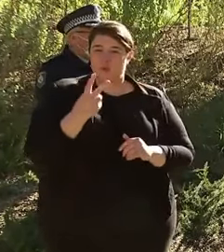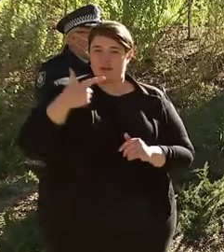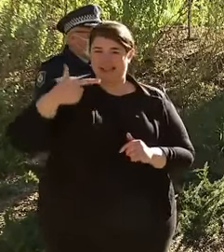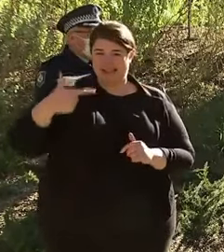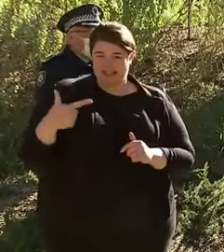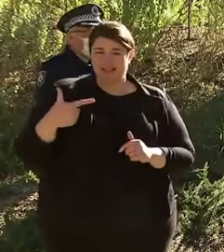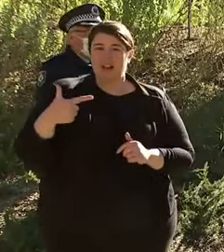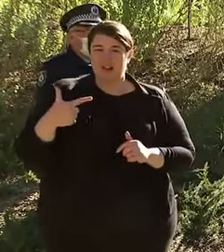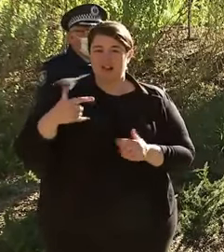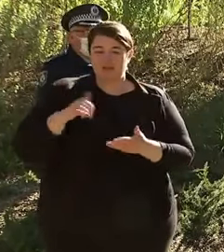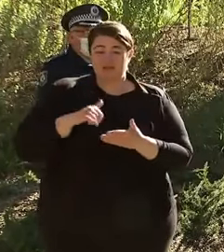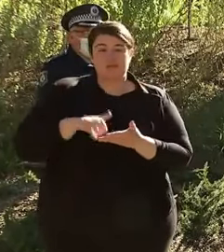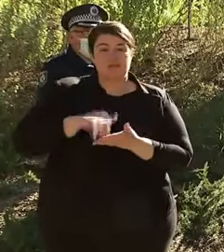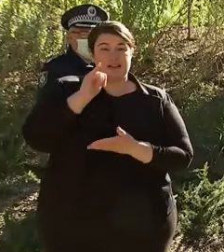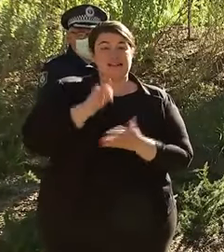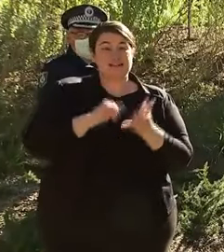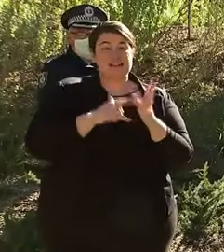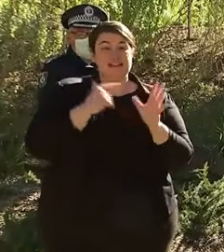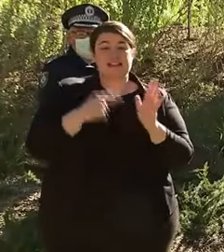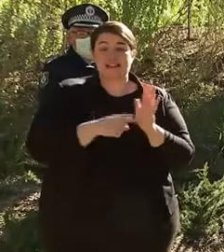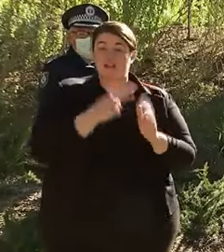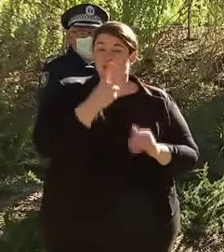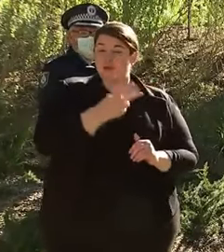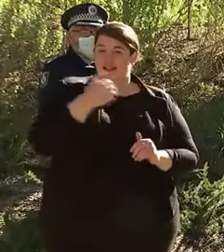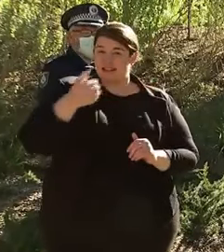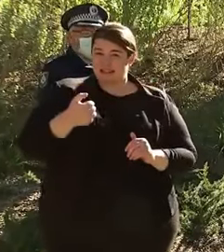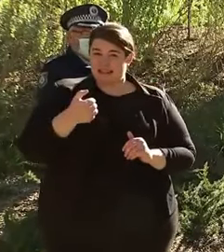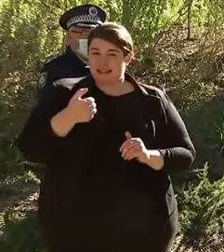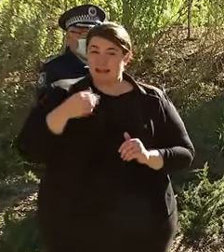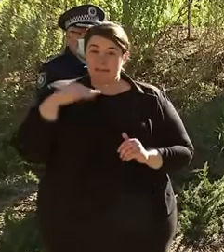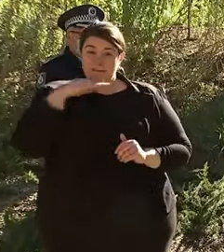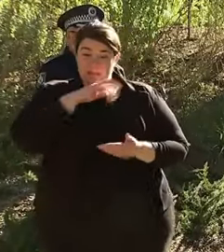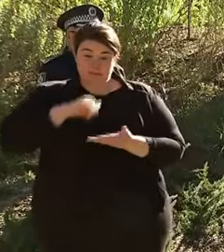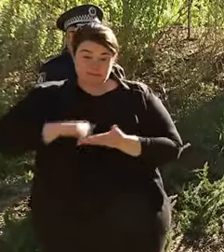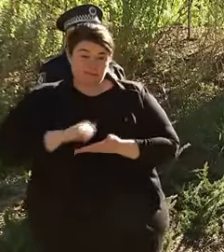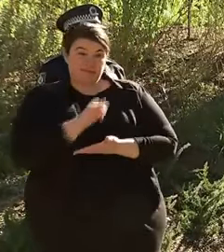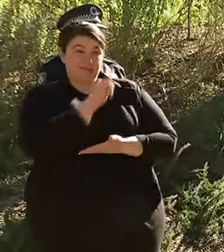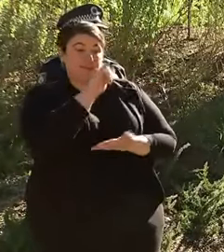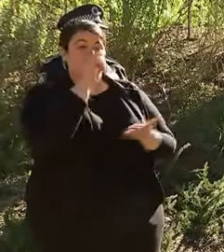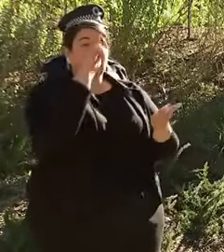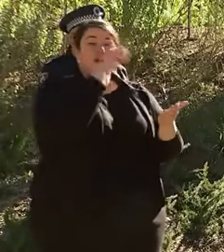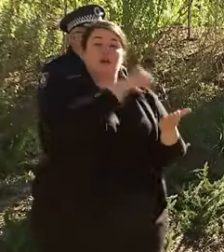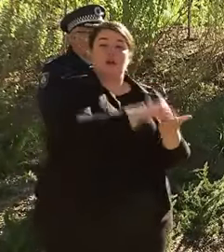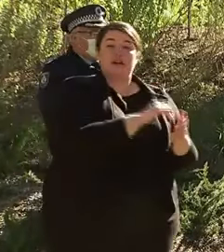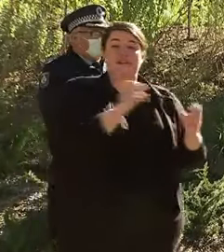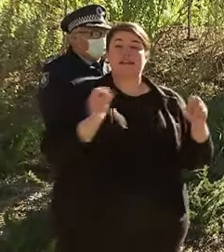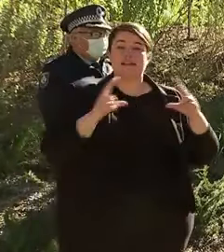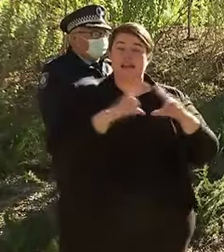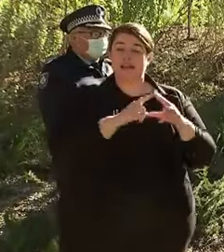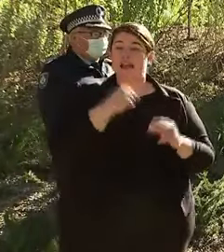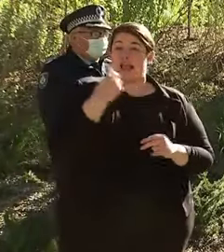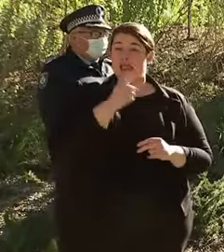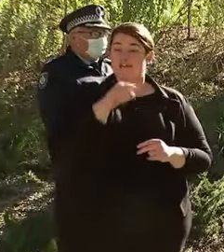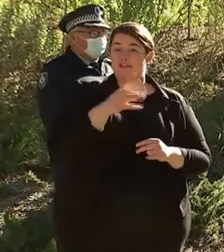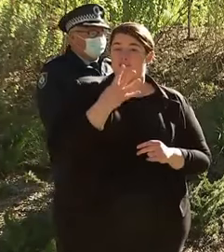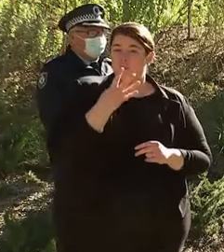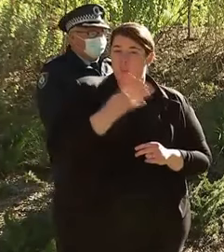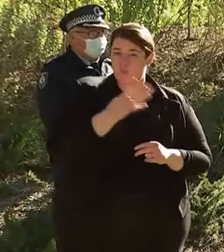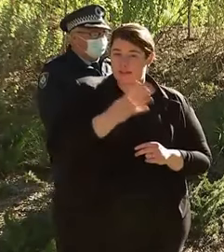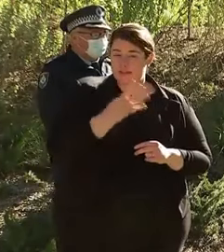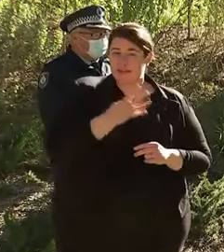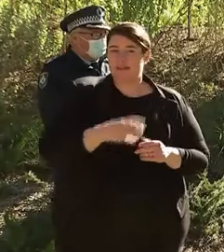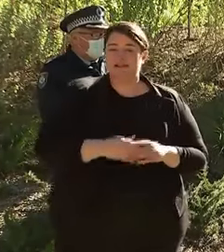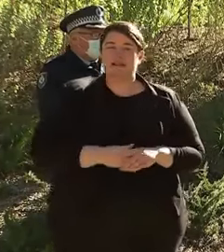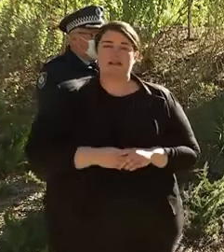827 departed on Saturday the 26th of Melbourne at 9 o'clock and arrived in Sydney at 11:14.